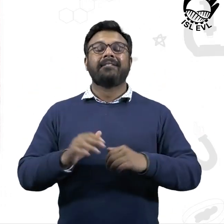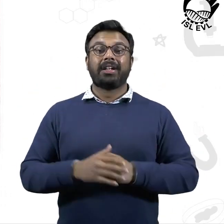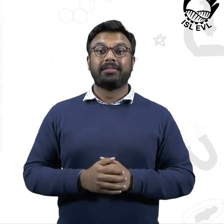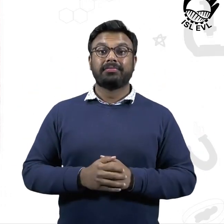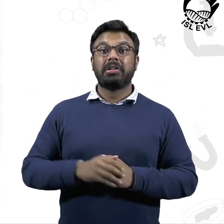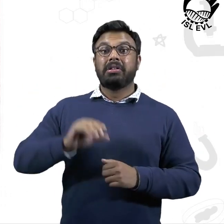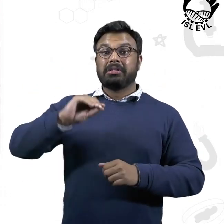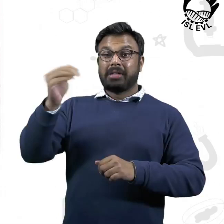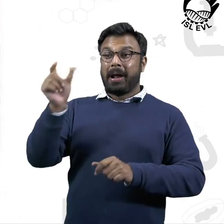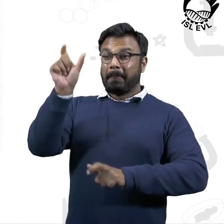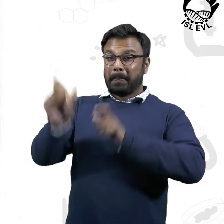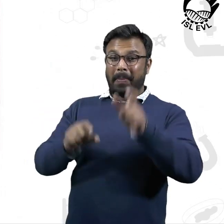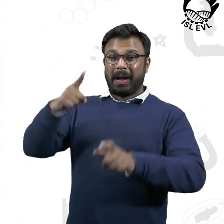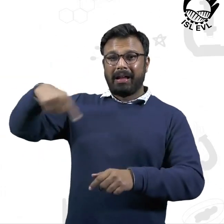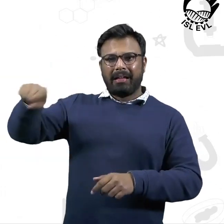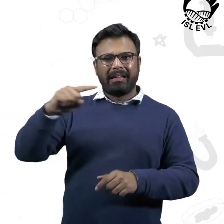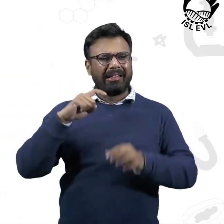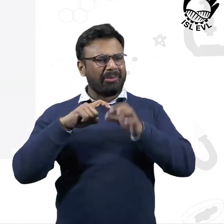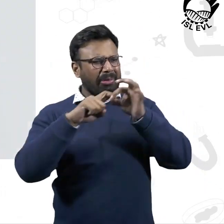A lot of people asked questions